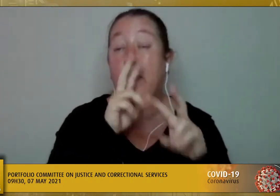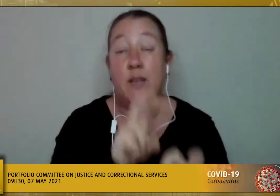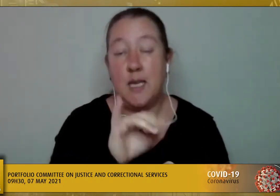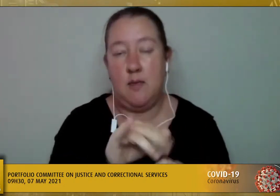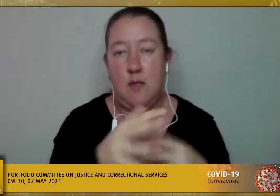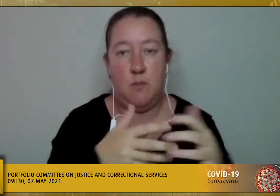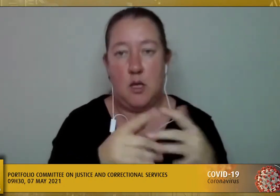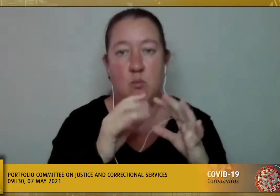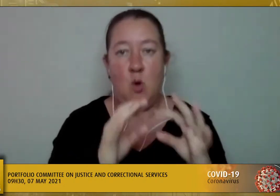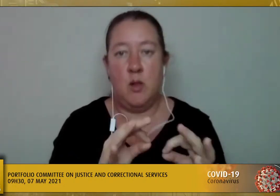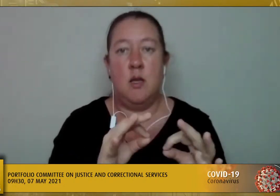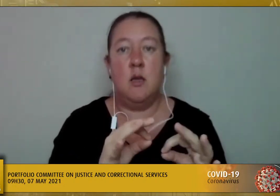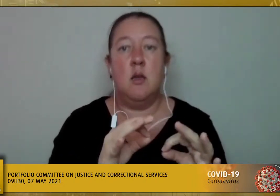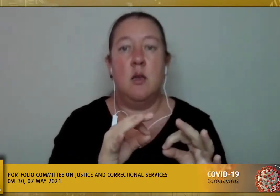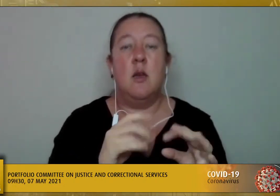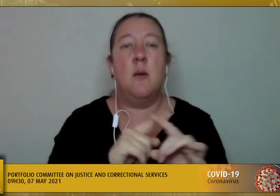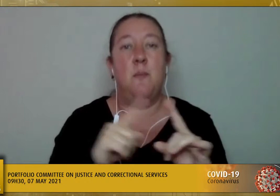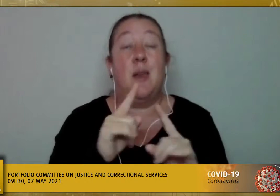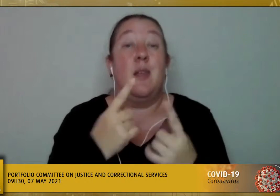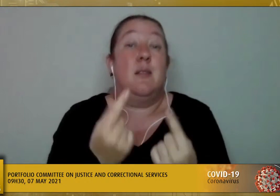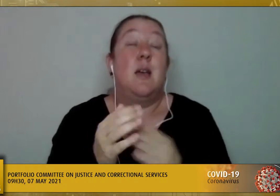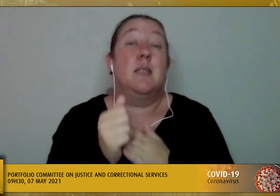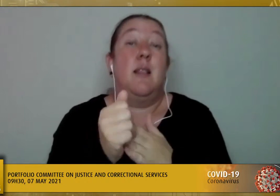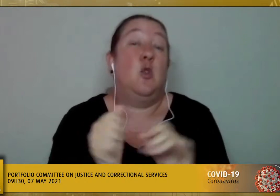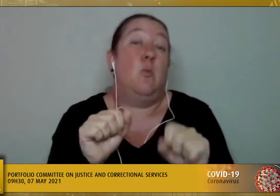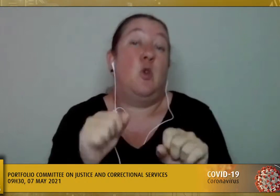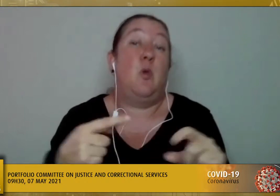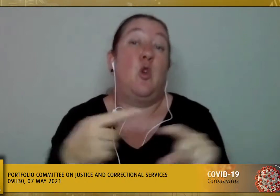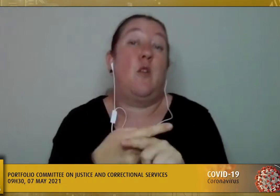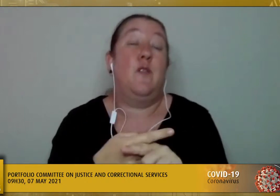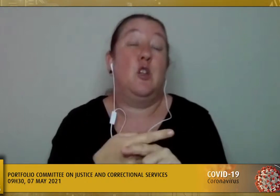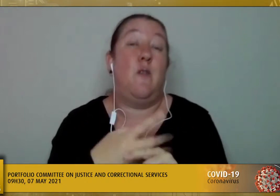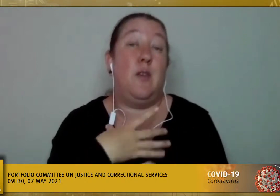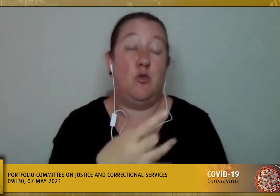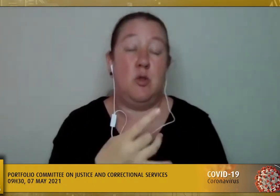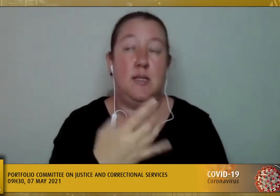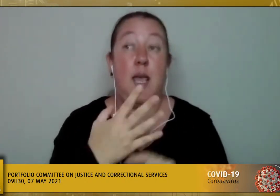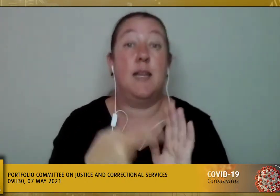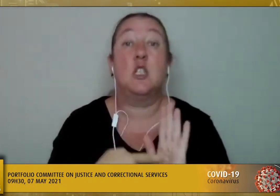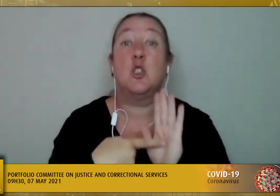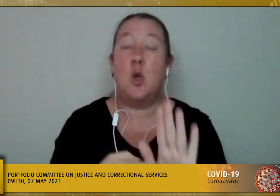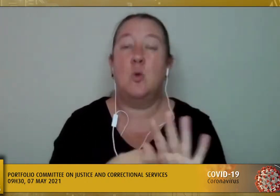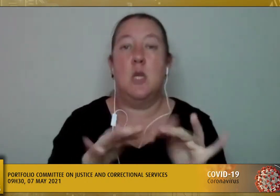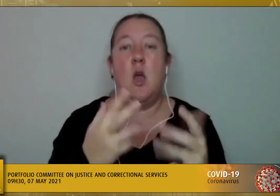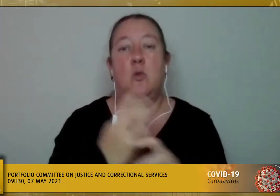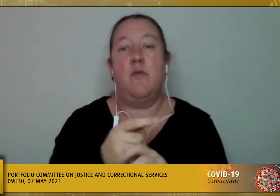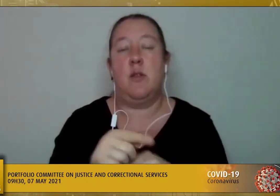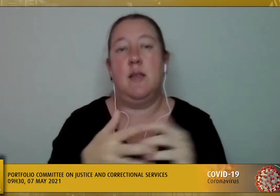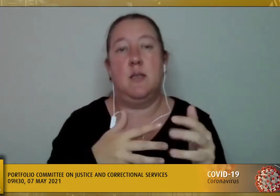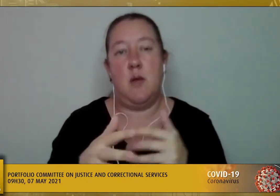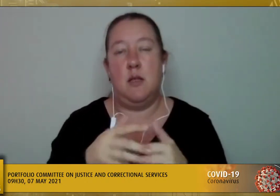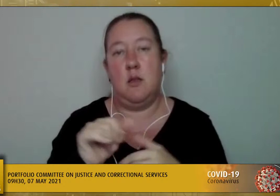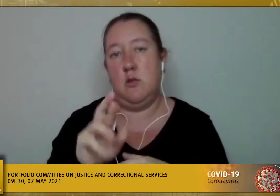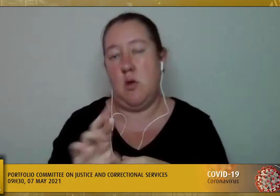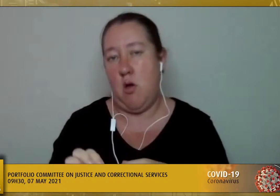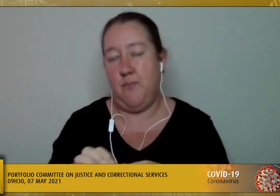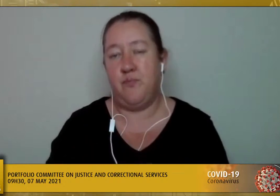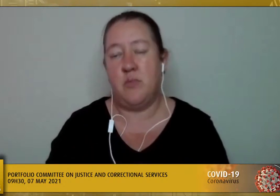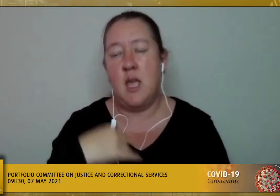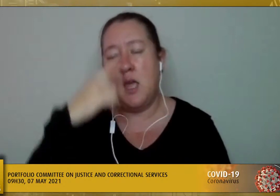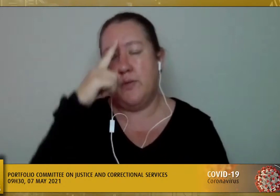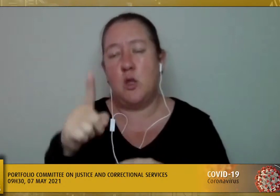it properly but it does lead to a possible conflict of interest indicates how difficult these matters are I think